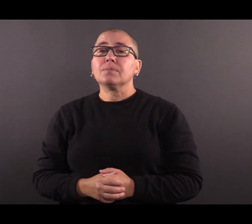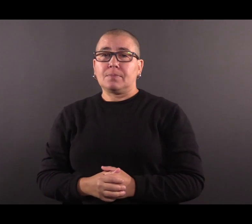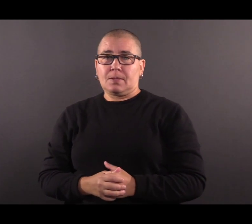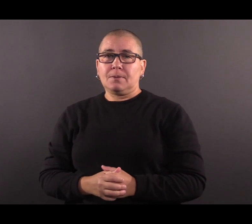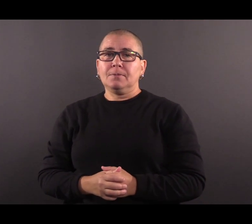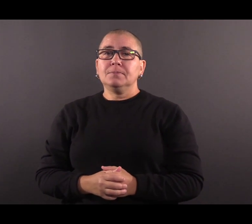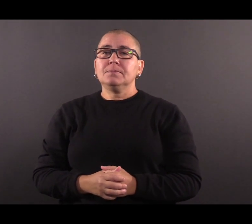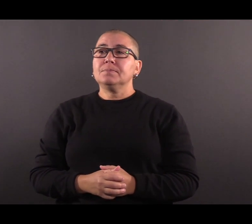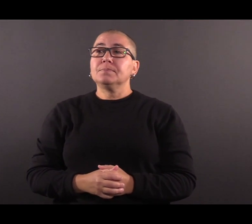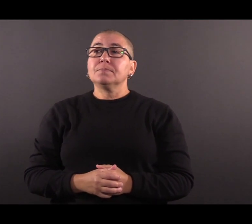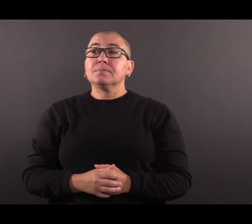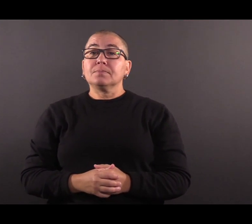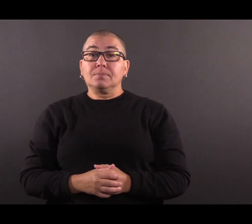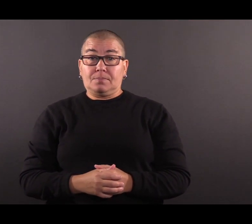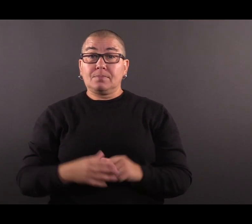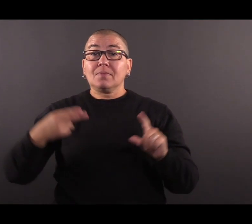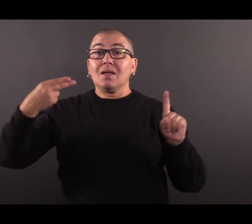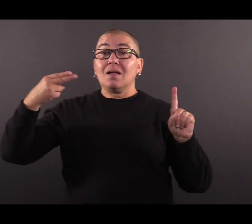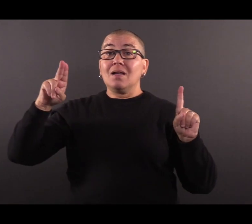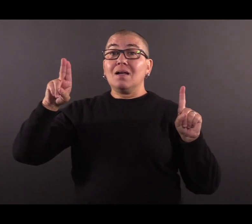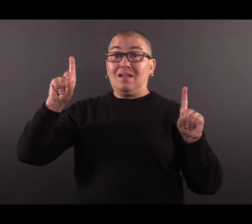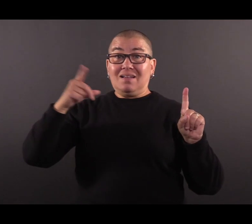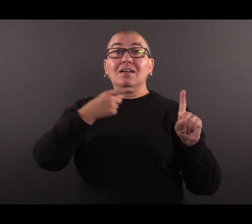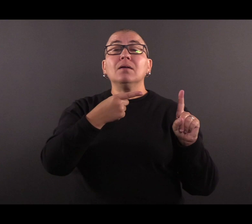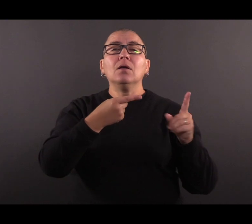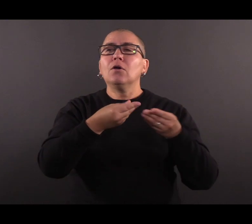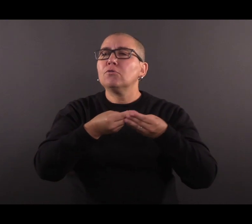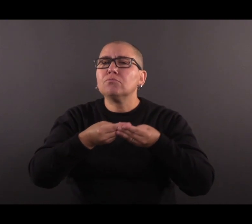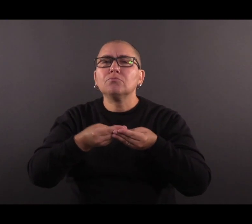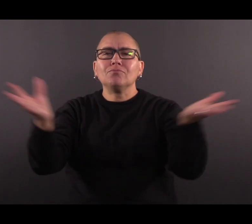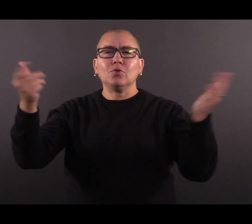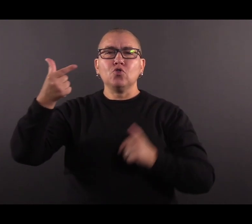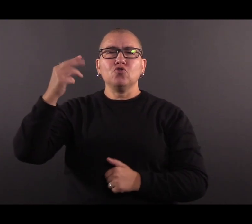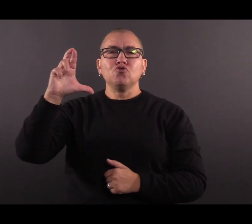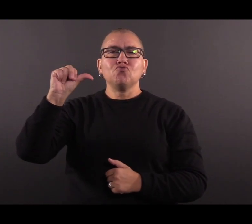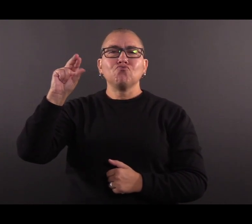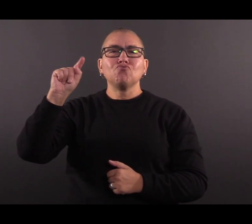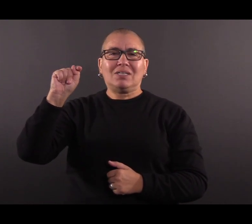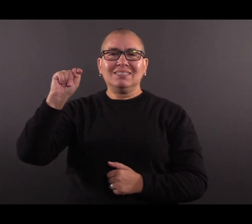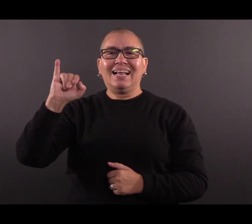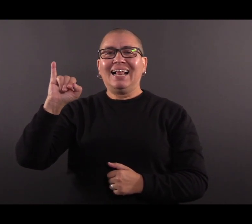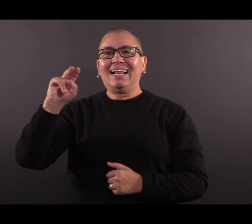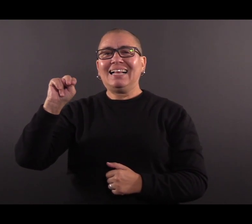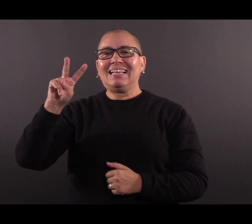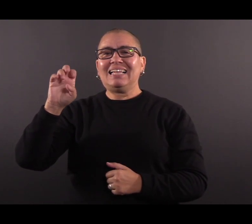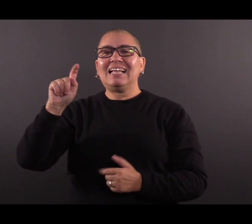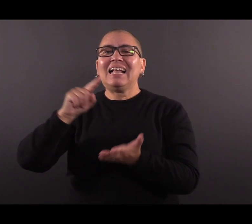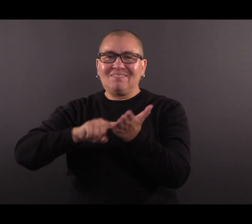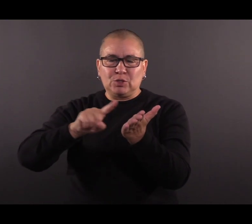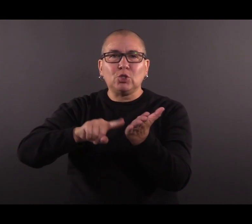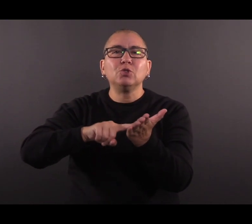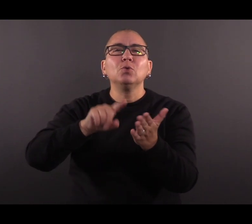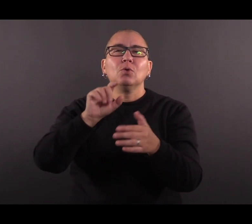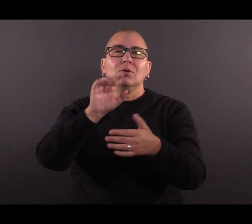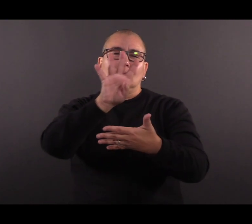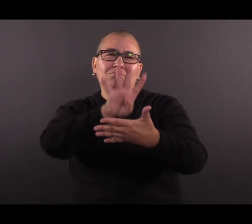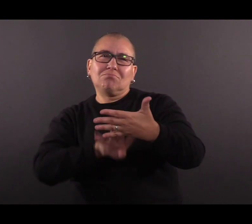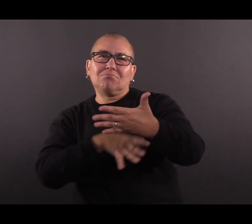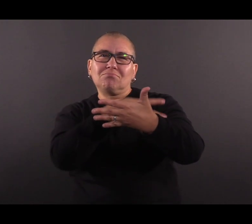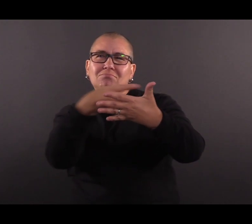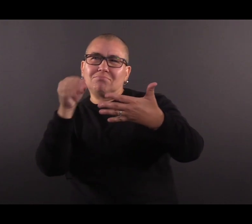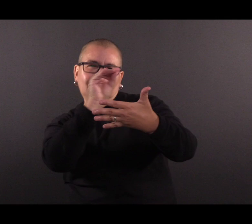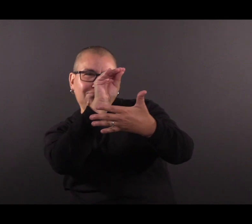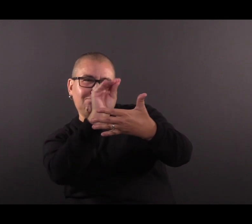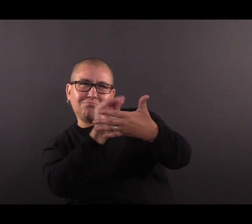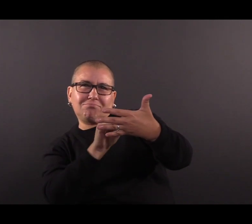Step 3. HUD sends out the Grant Inventory Worksheet, or GIW, which is used